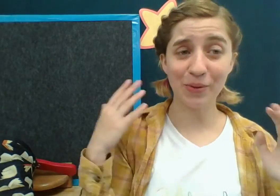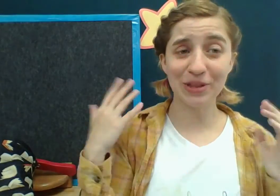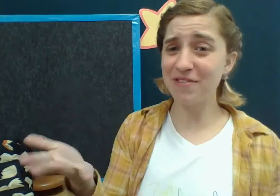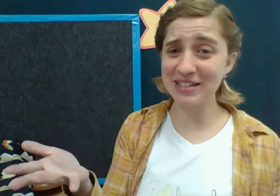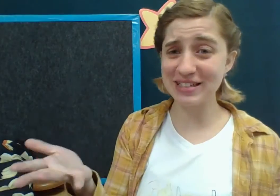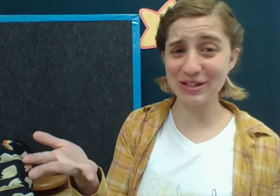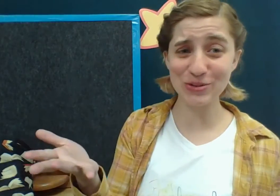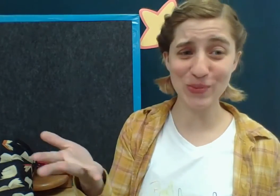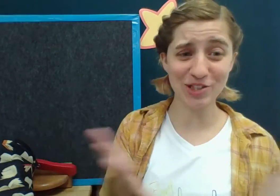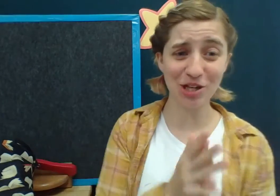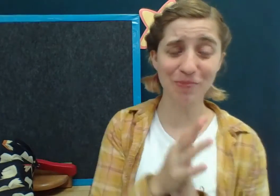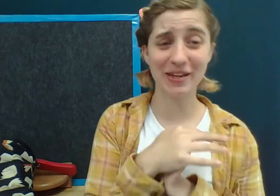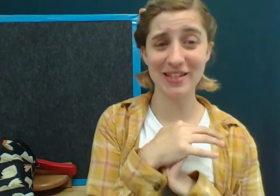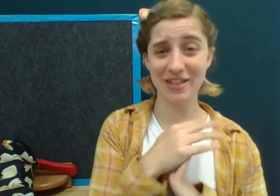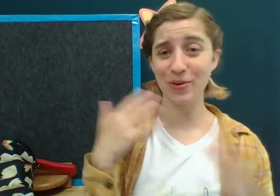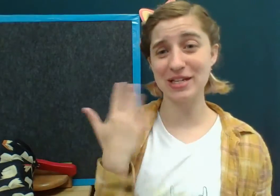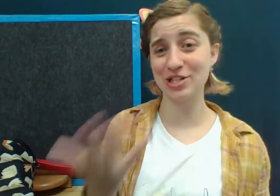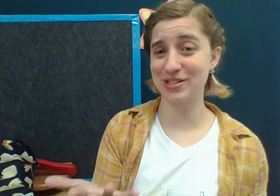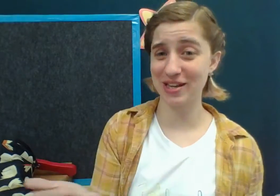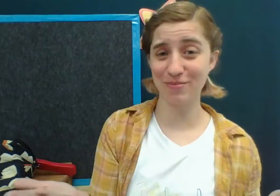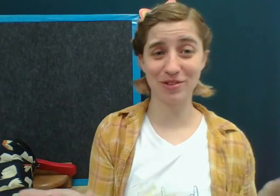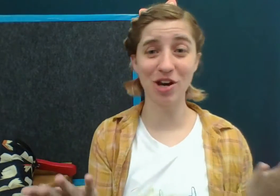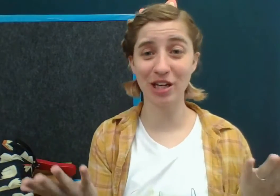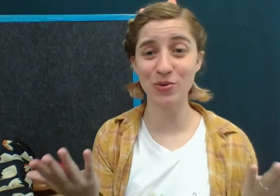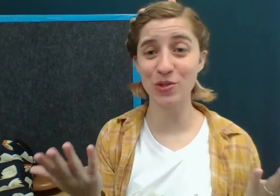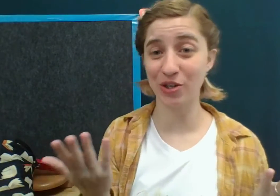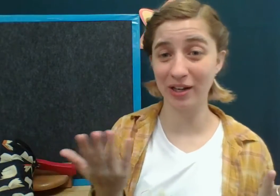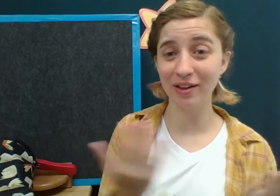I would love to see who's watching because otherwise I just am talking to a screen.